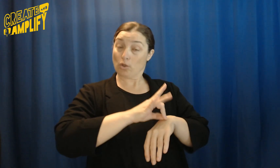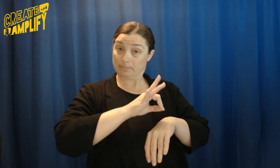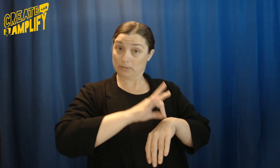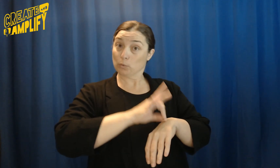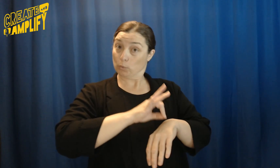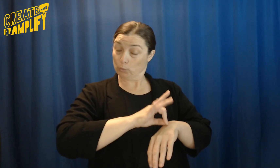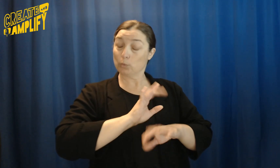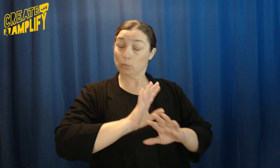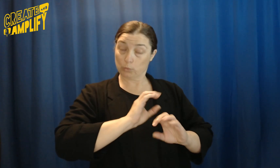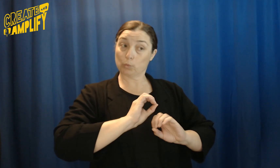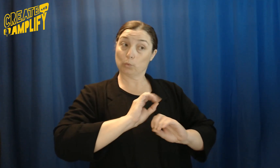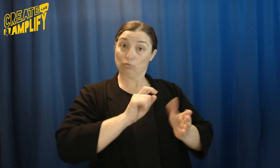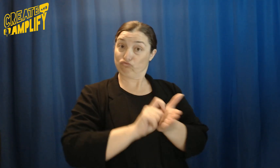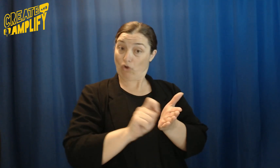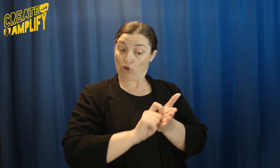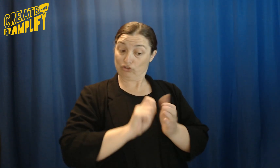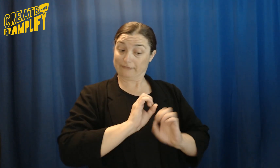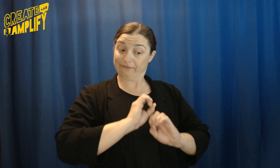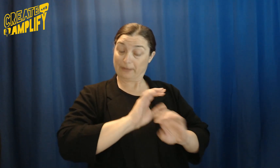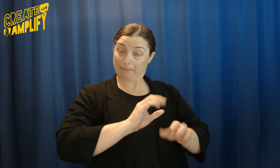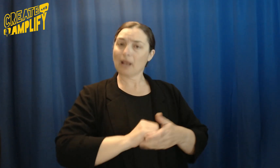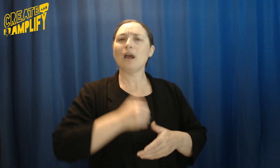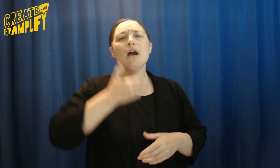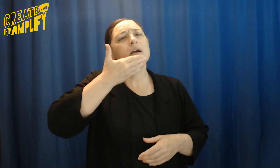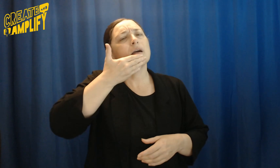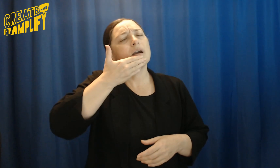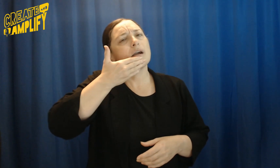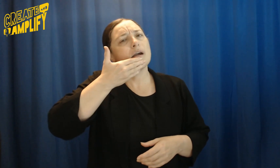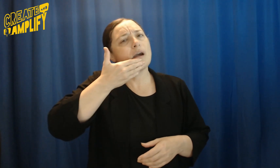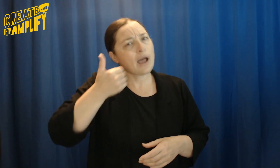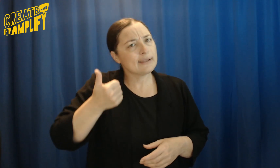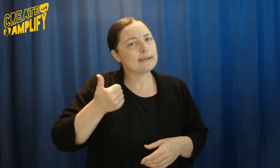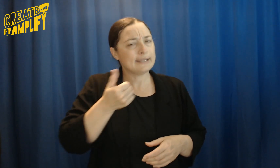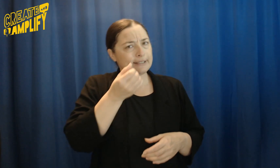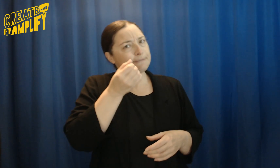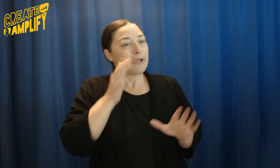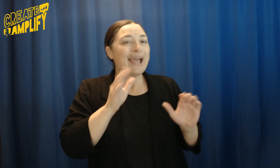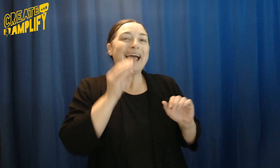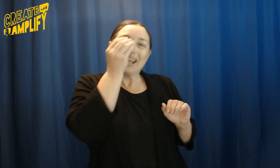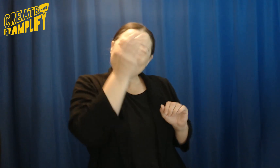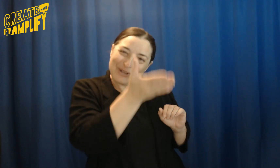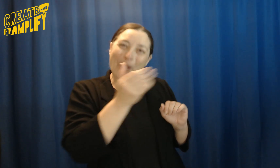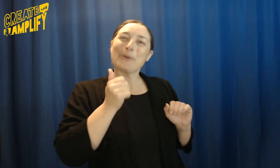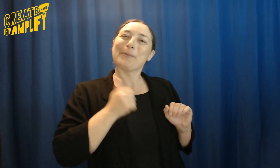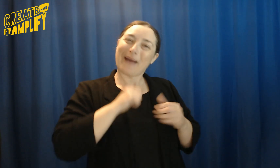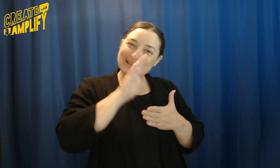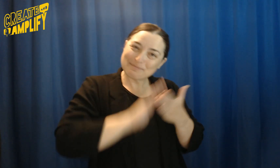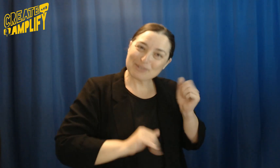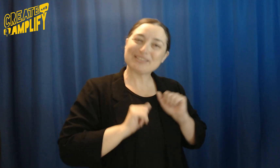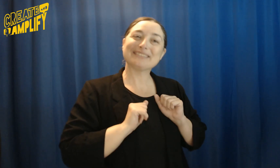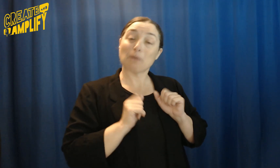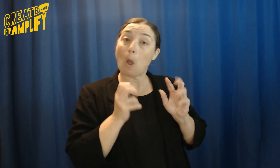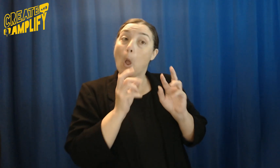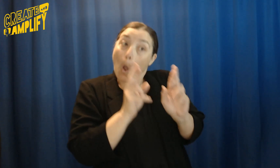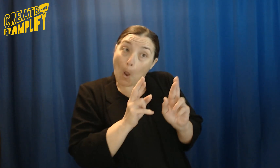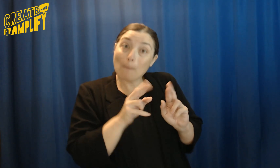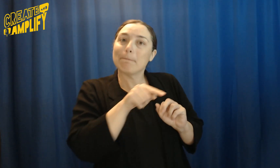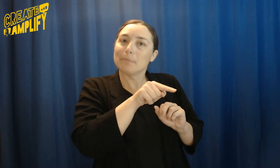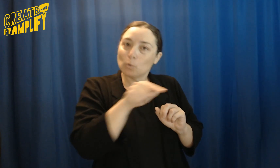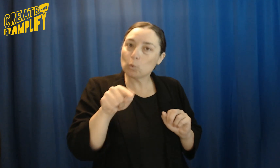and I was very kindly delivered like, hey, I just wanted to let you know this was my experience. I hope that you can take these comments